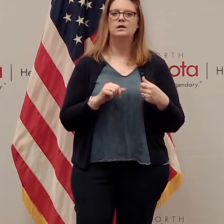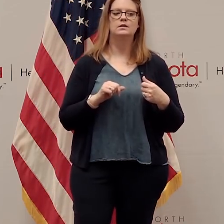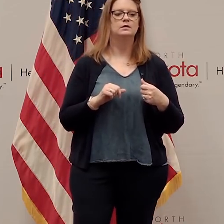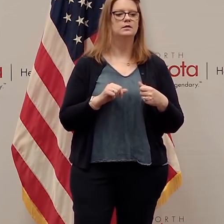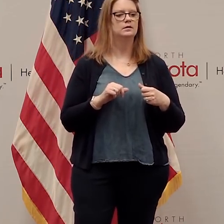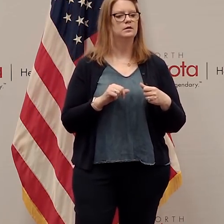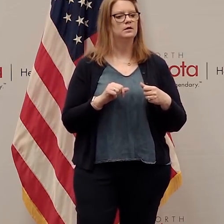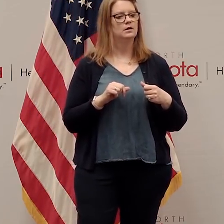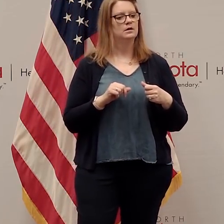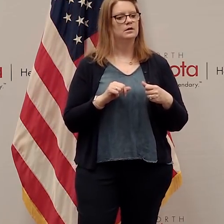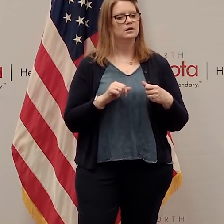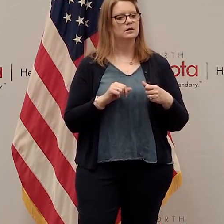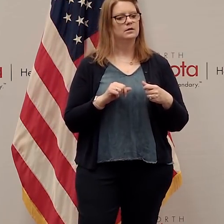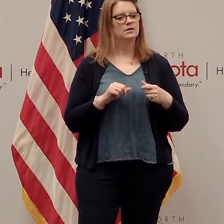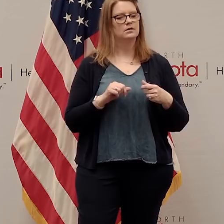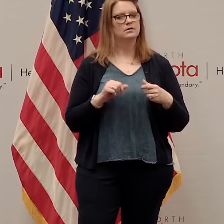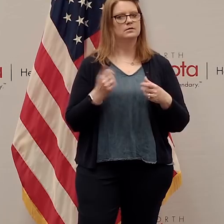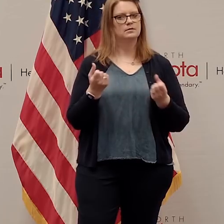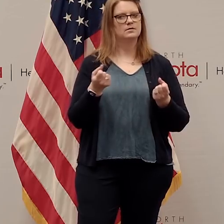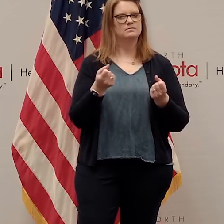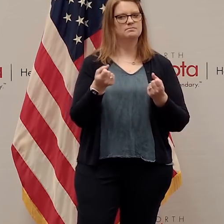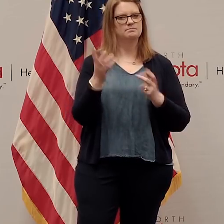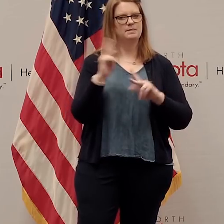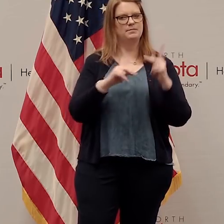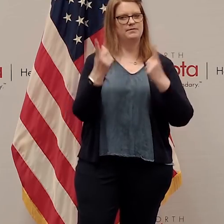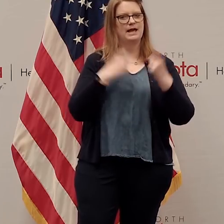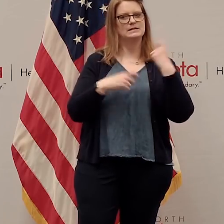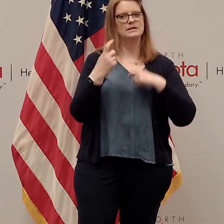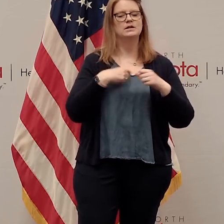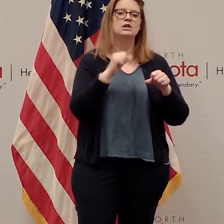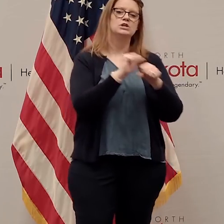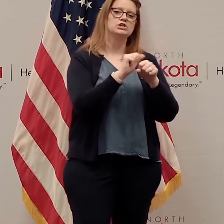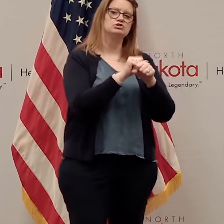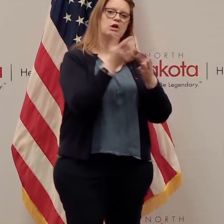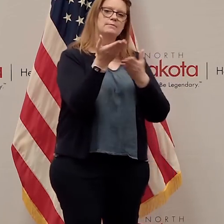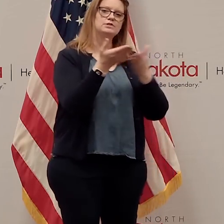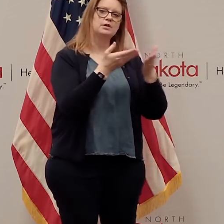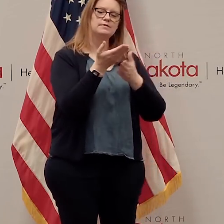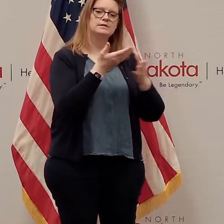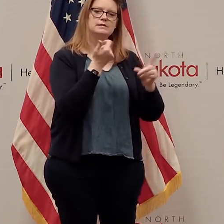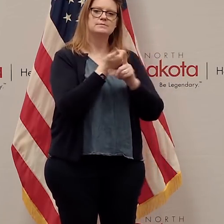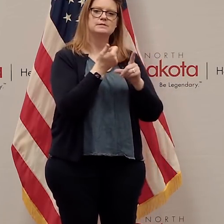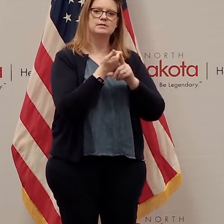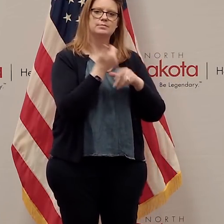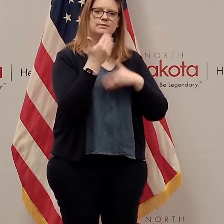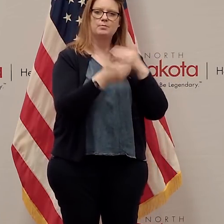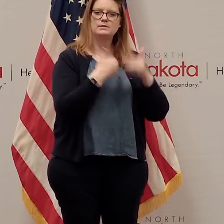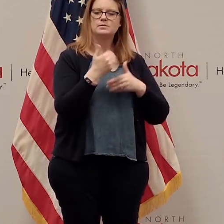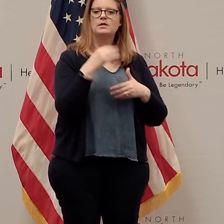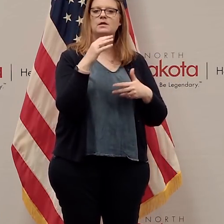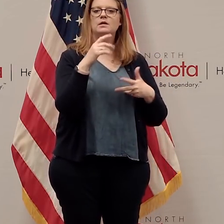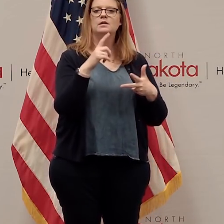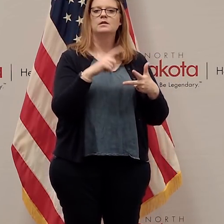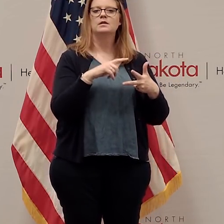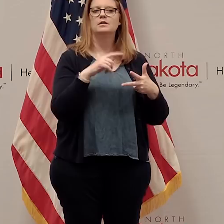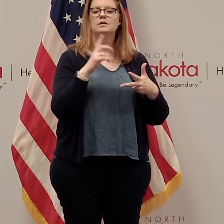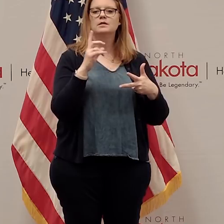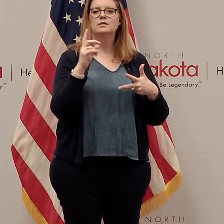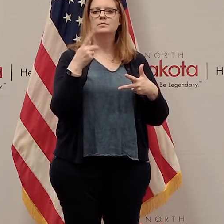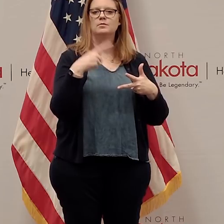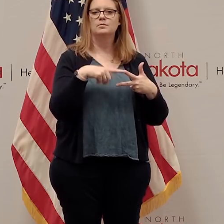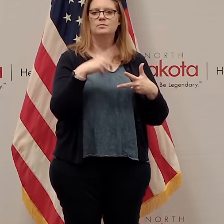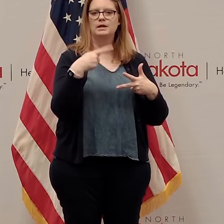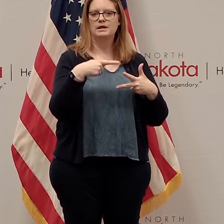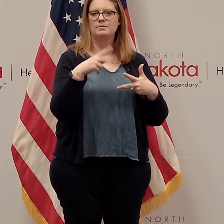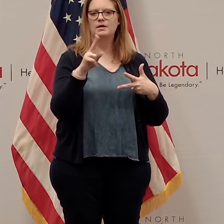Other further updates on that, we've had questions on these before, but Job Service will be processing the pandemic unemployment assistance benefits